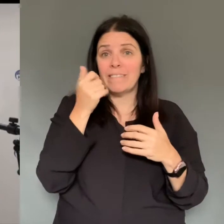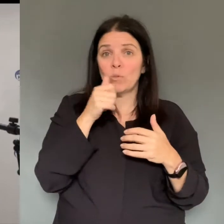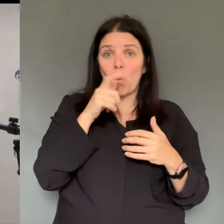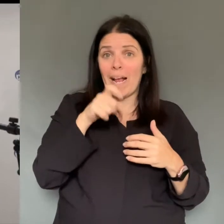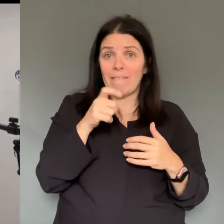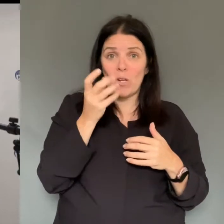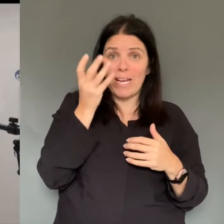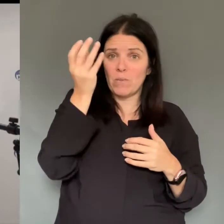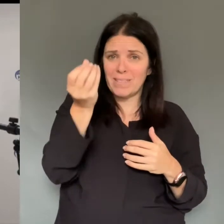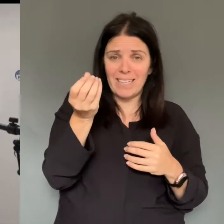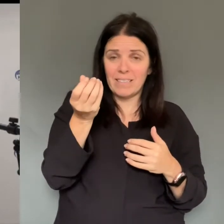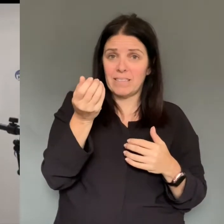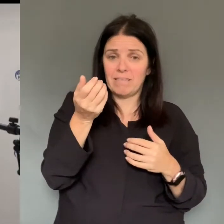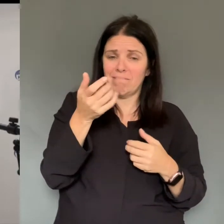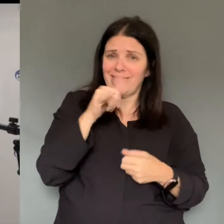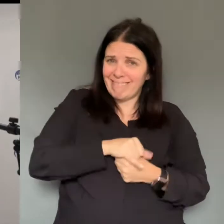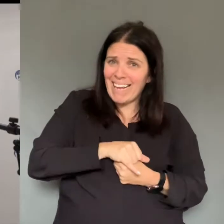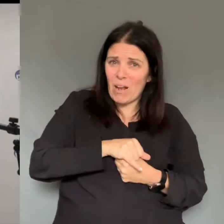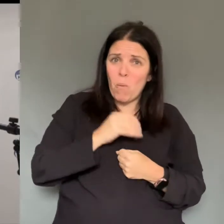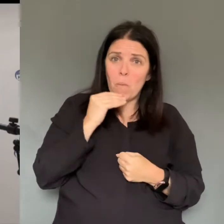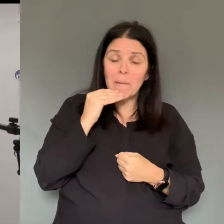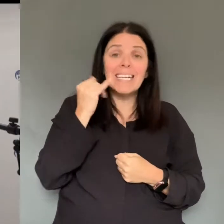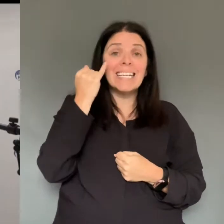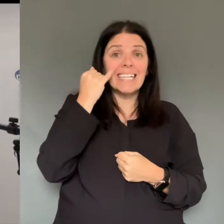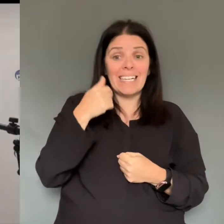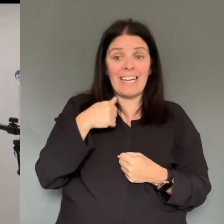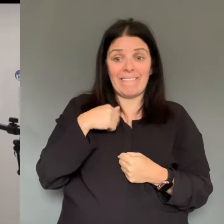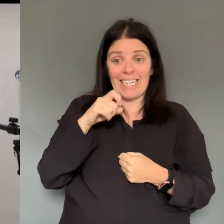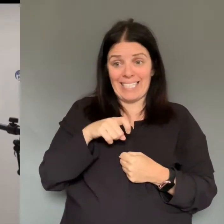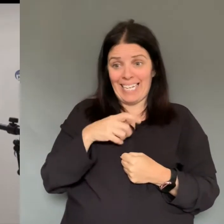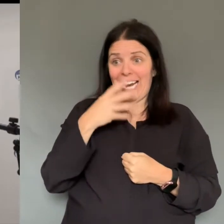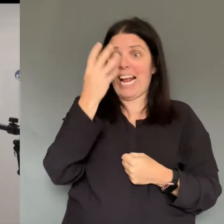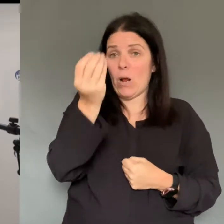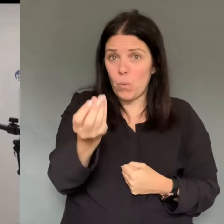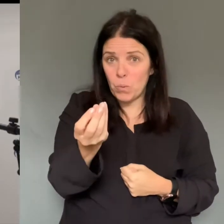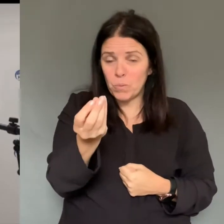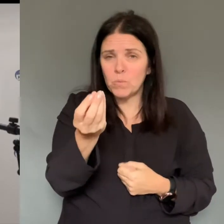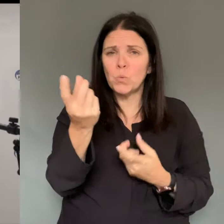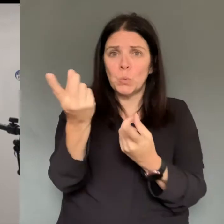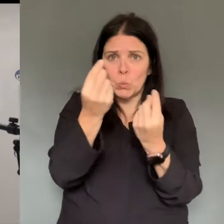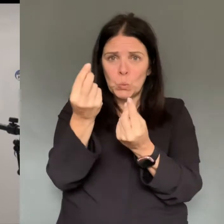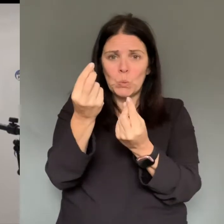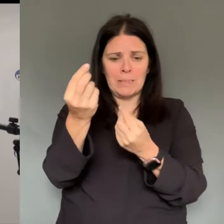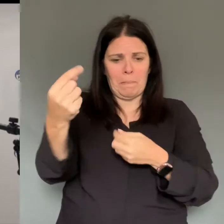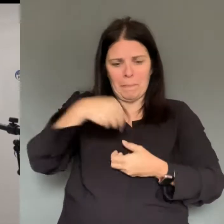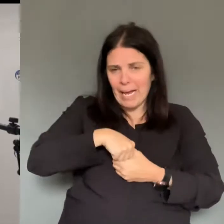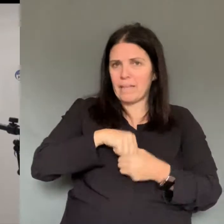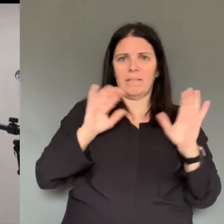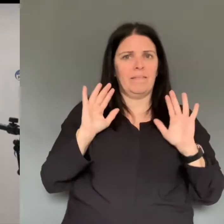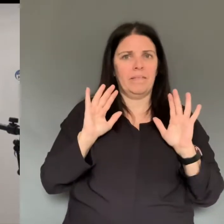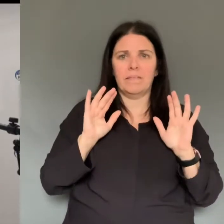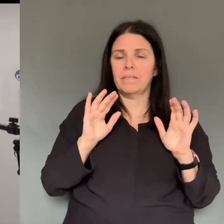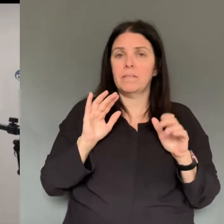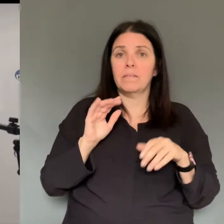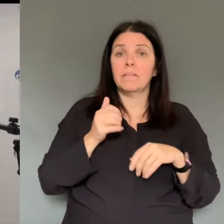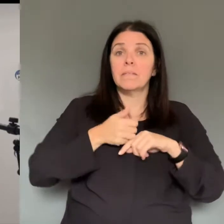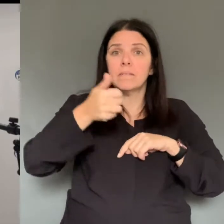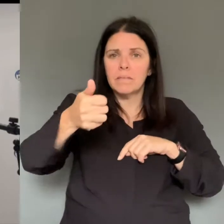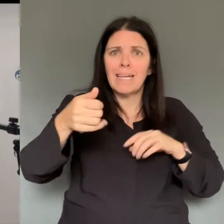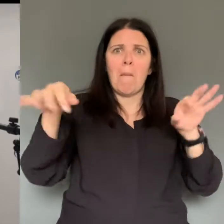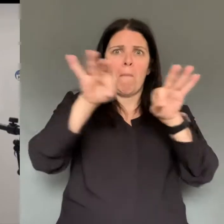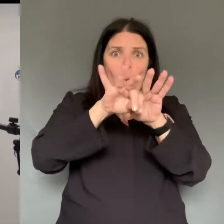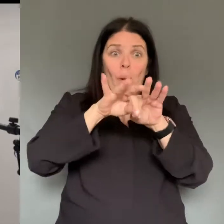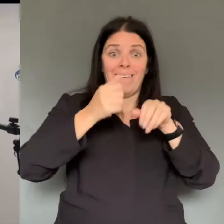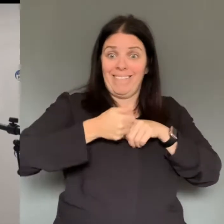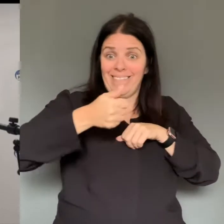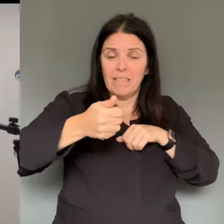are entering a critical time in terms of our fight against COVID-19. In terms of the infection curve, when do you expect